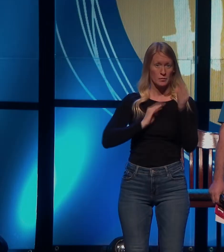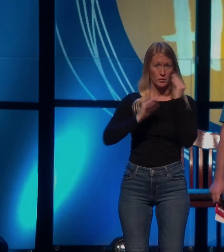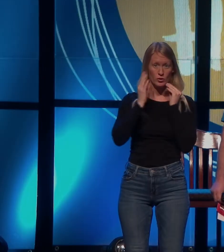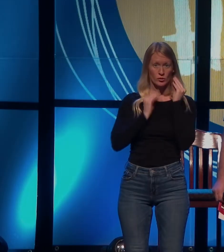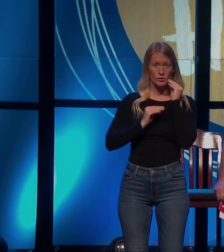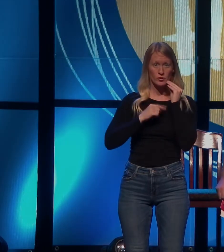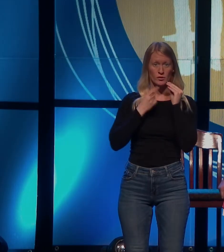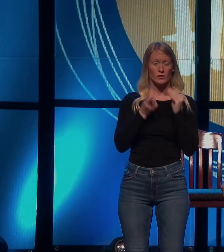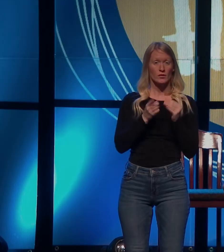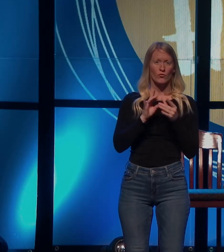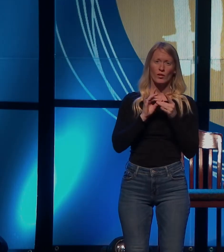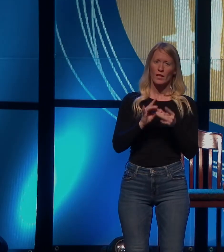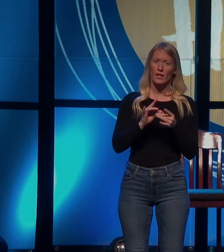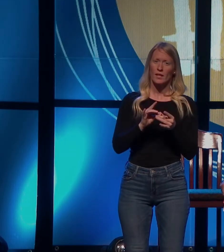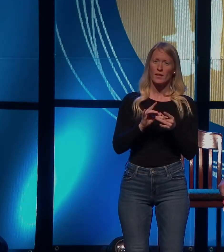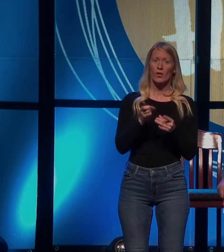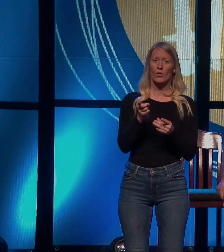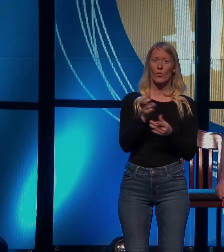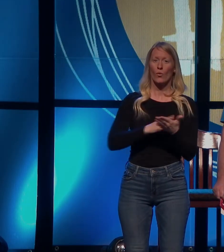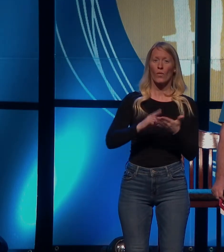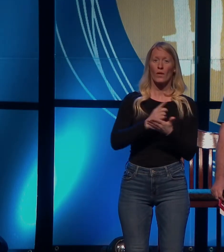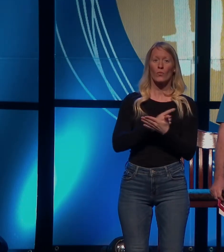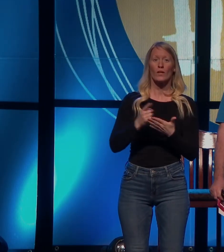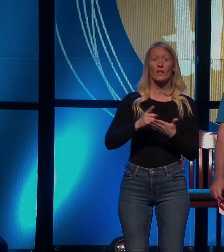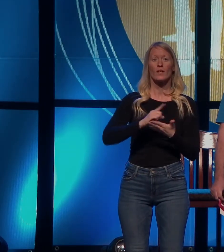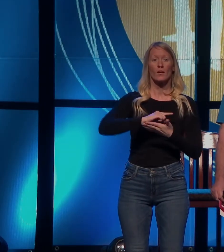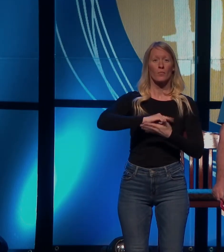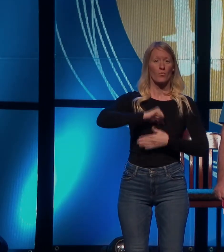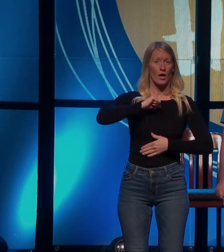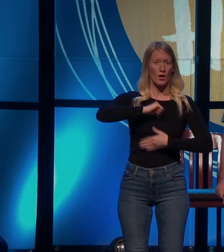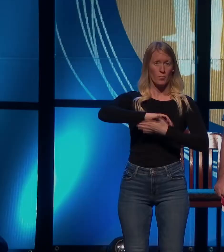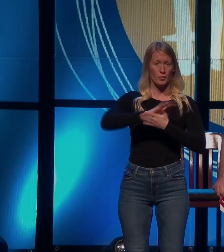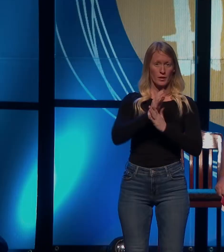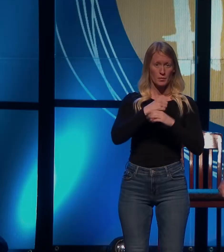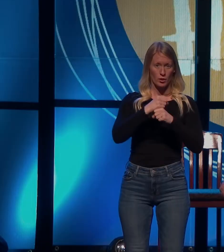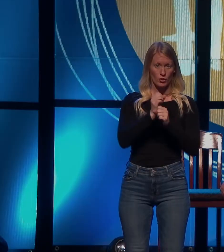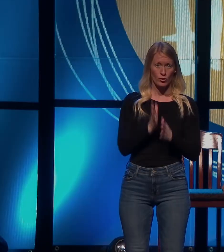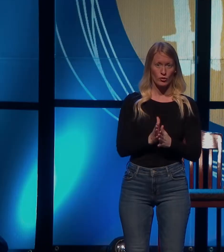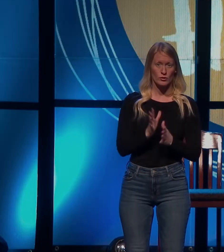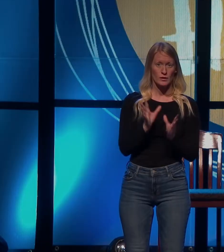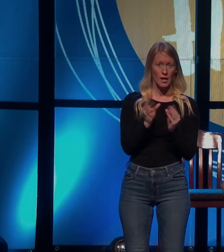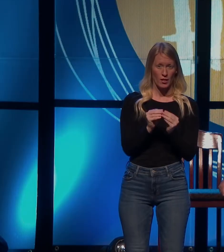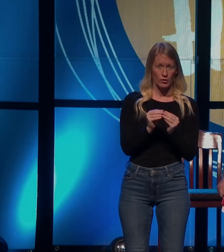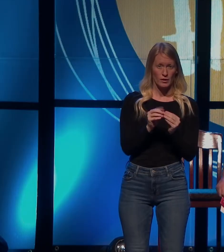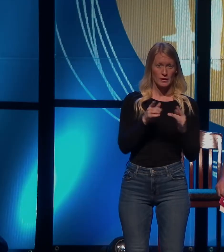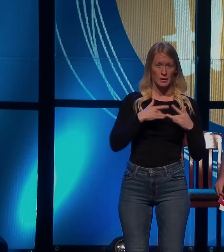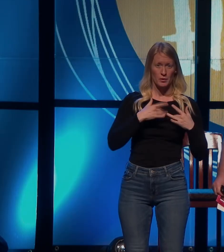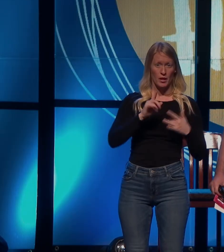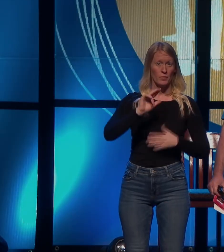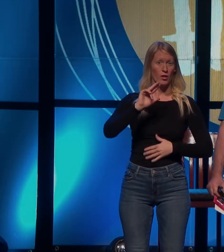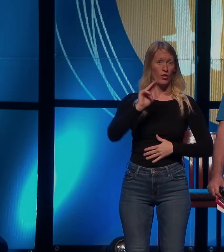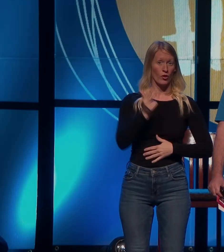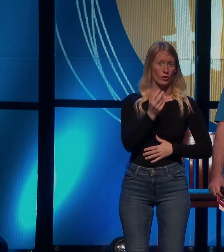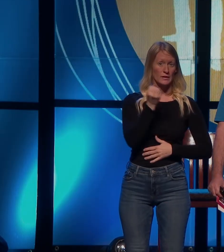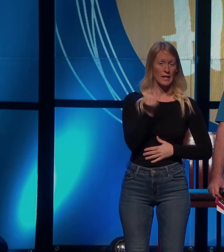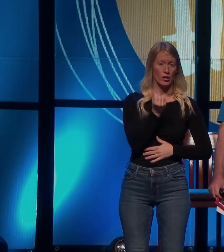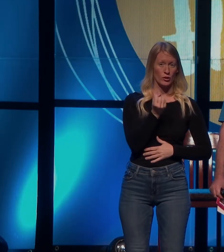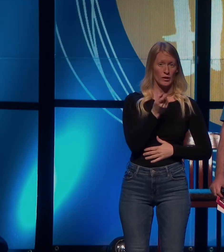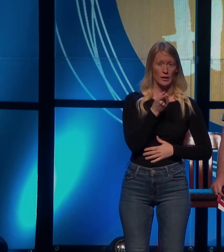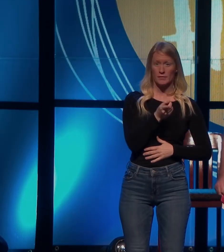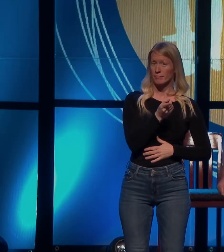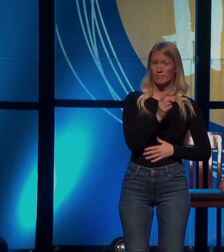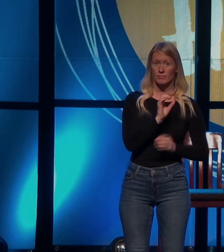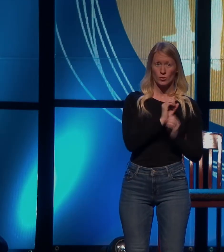the Proud Peacemakers gathering that would normally happen on the third Saturday will not take place. Instead, we'll pick it up again in